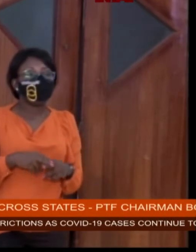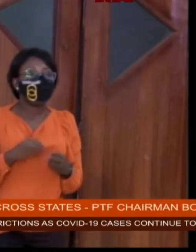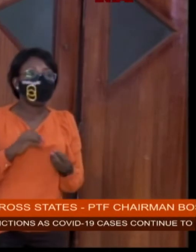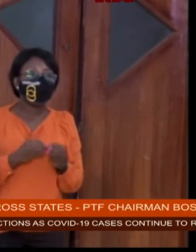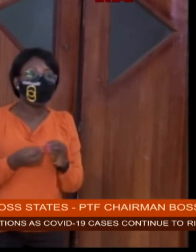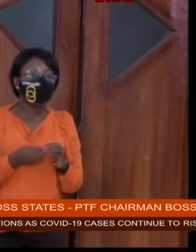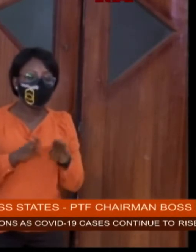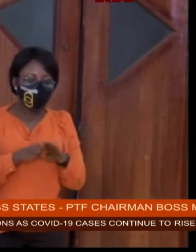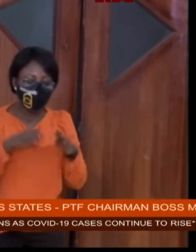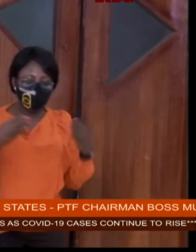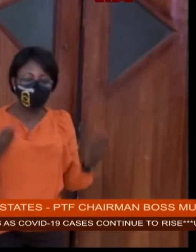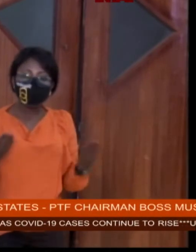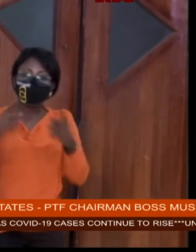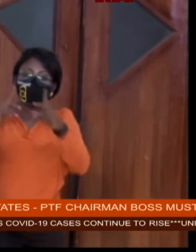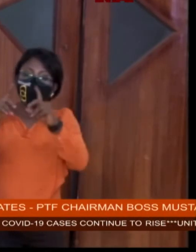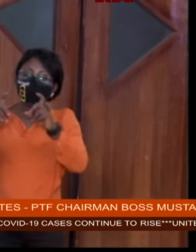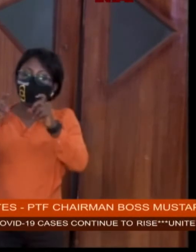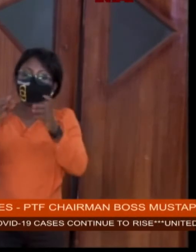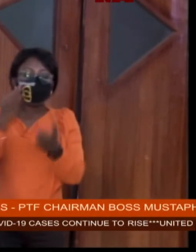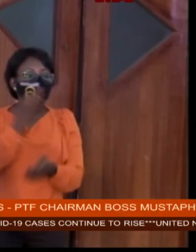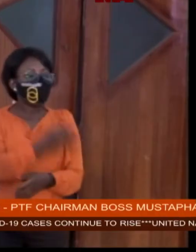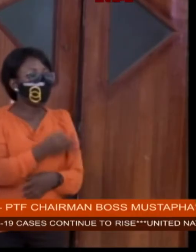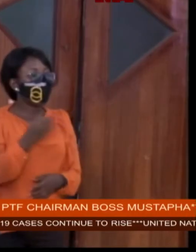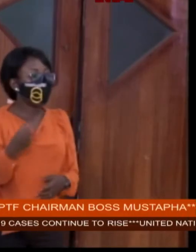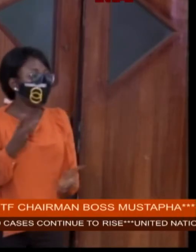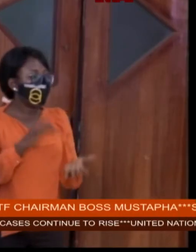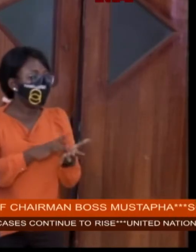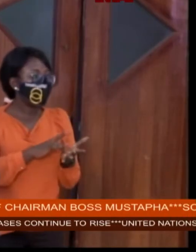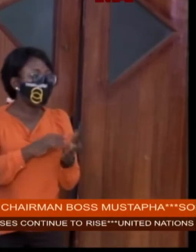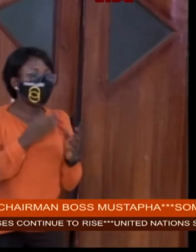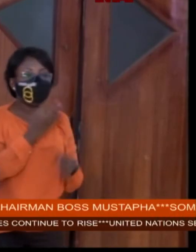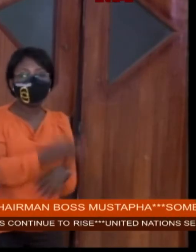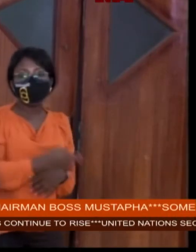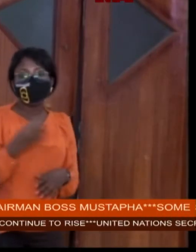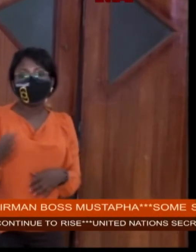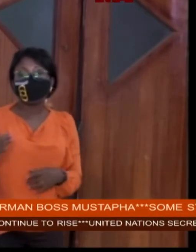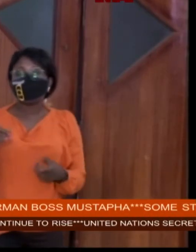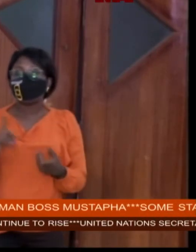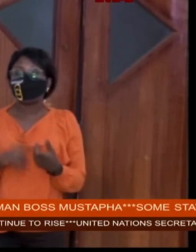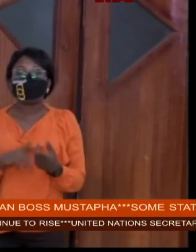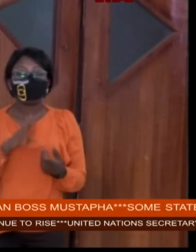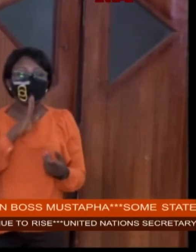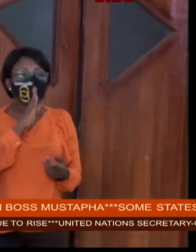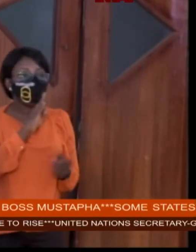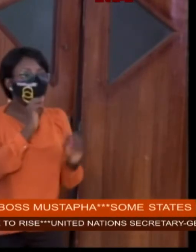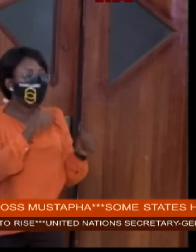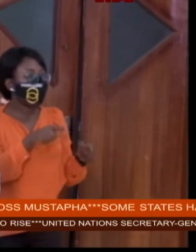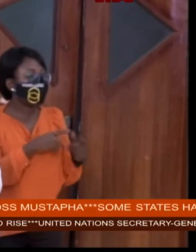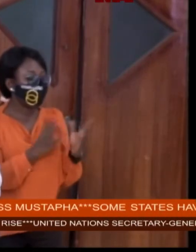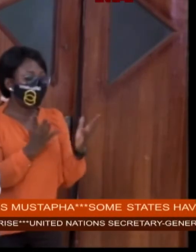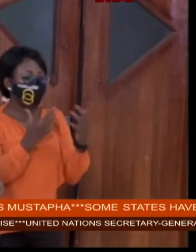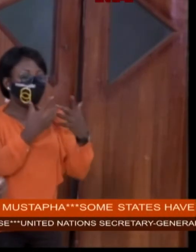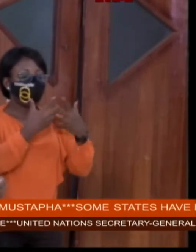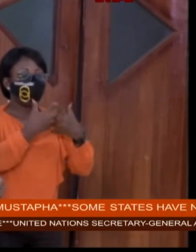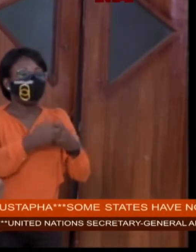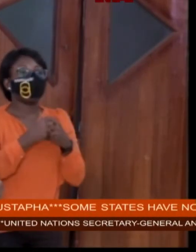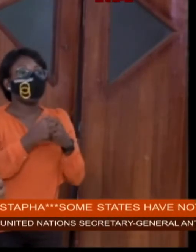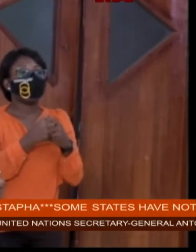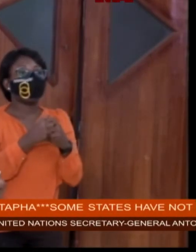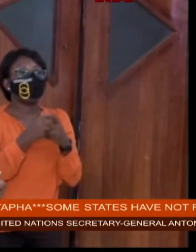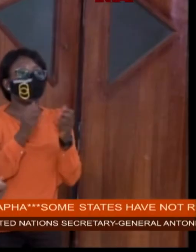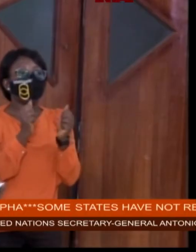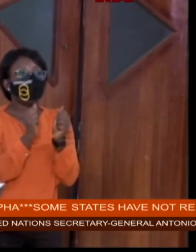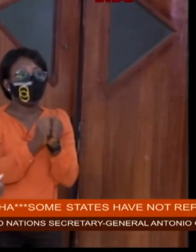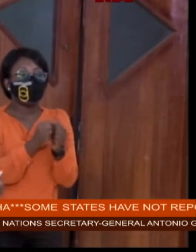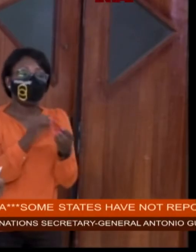up their testing facilities, open up their treatment facilities to be able to match with the